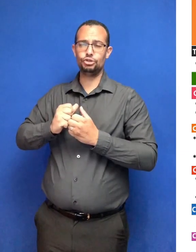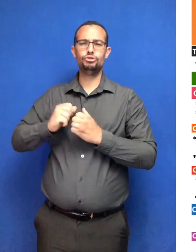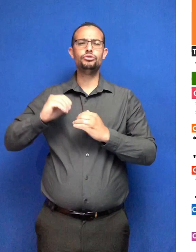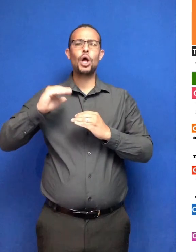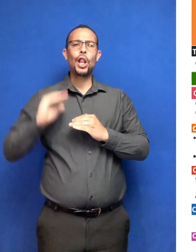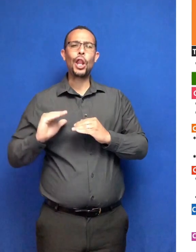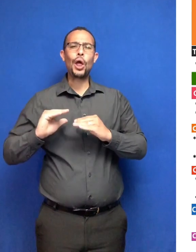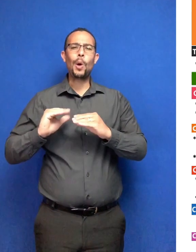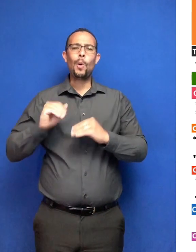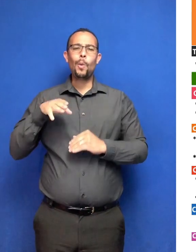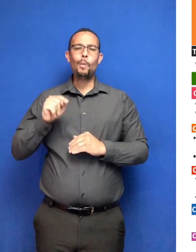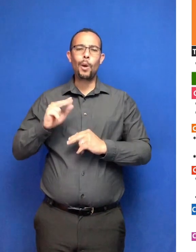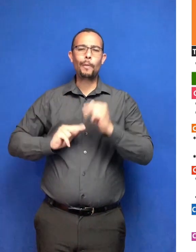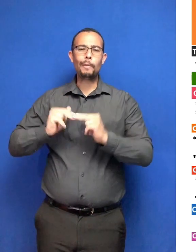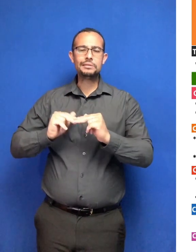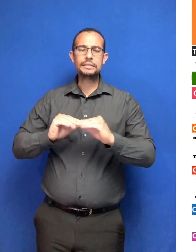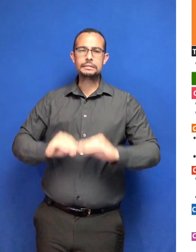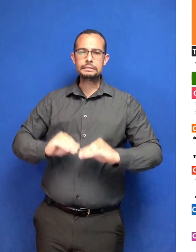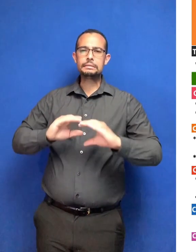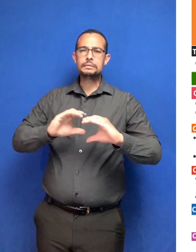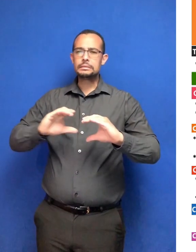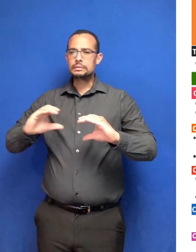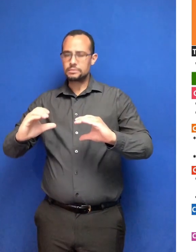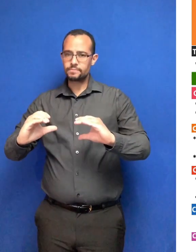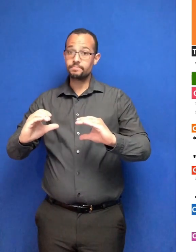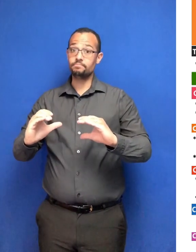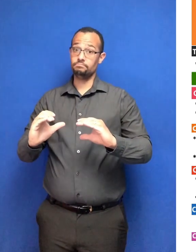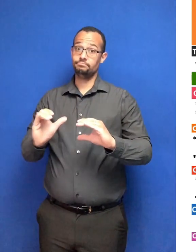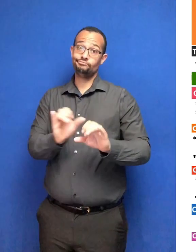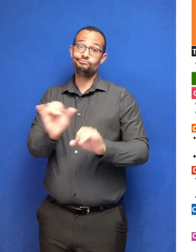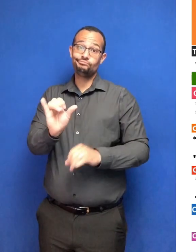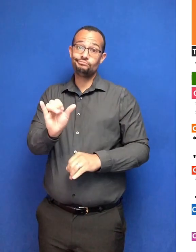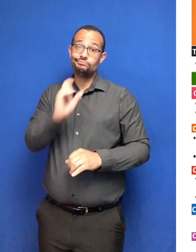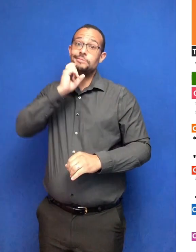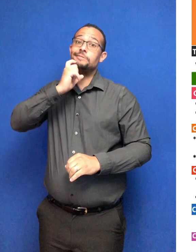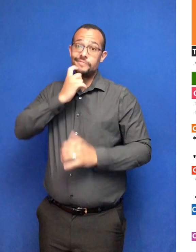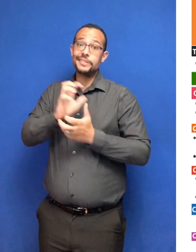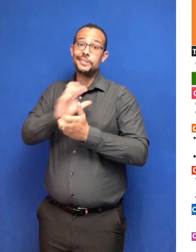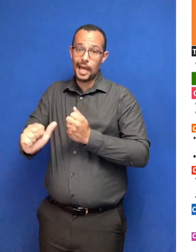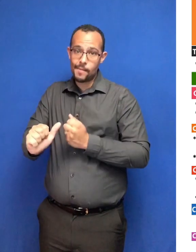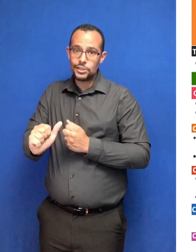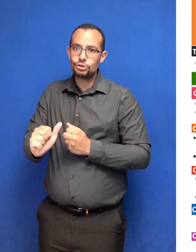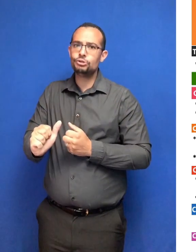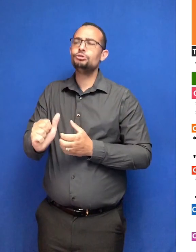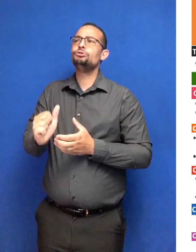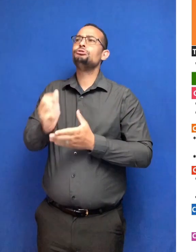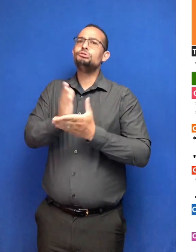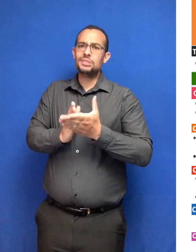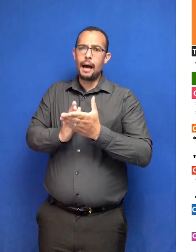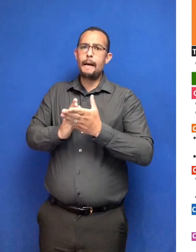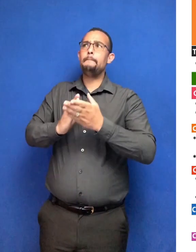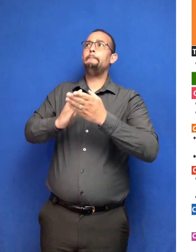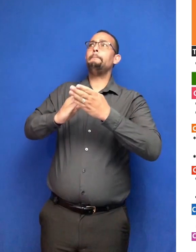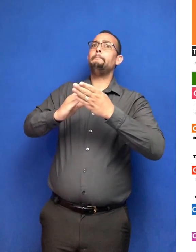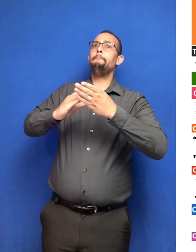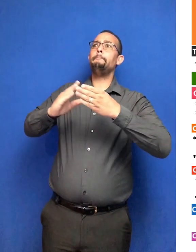would have severe damage as well. We would have multiple structures that have partial